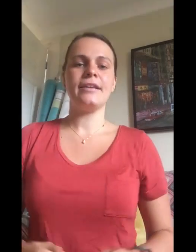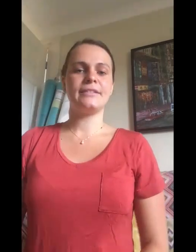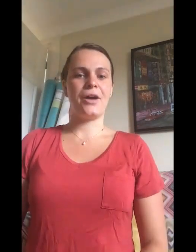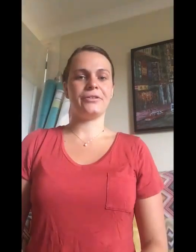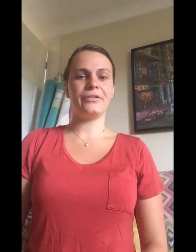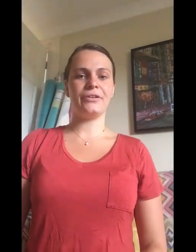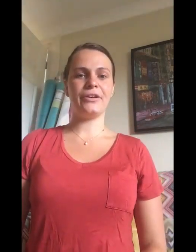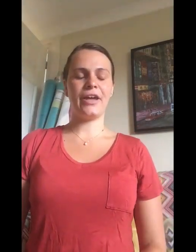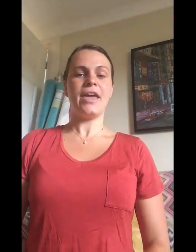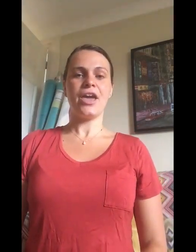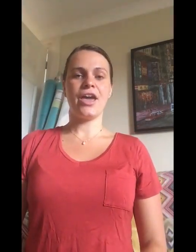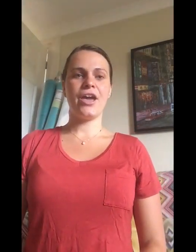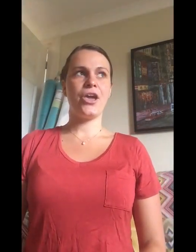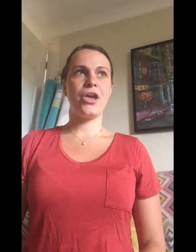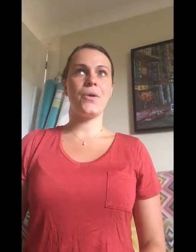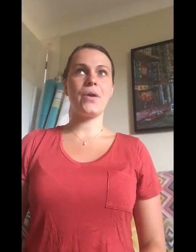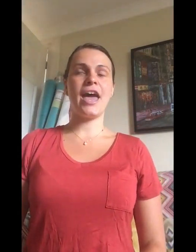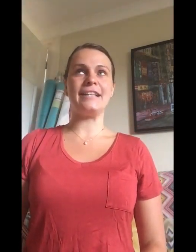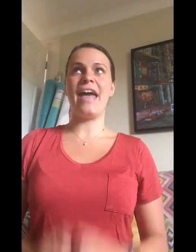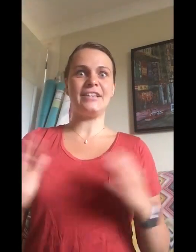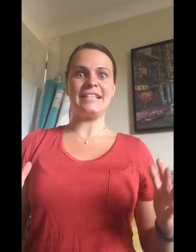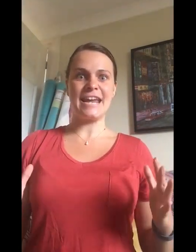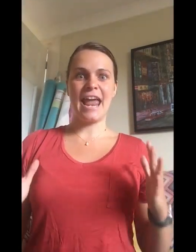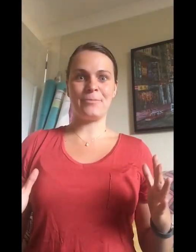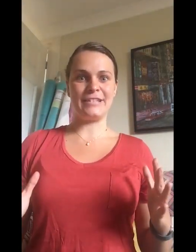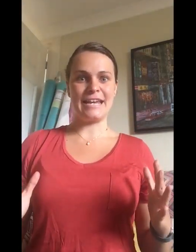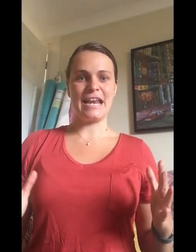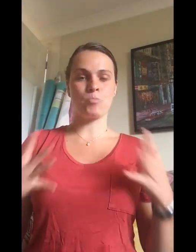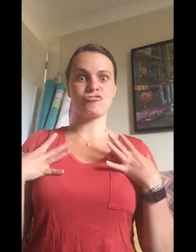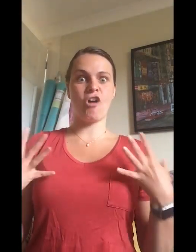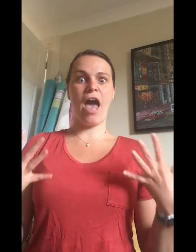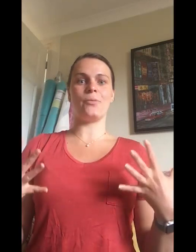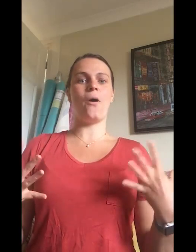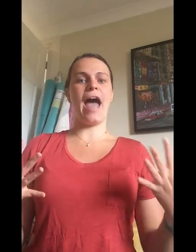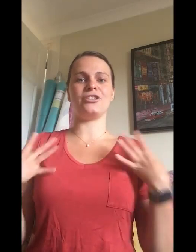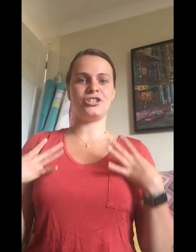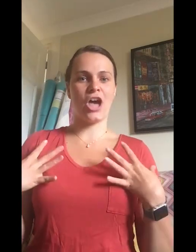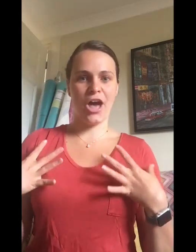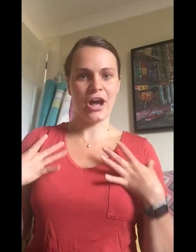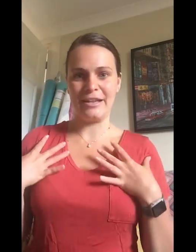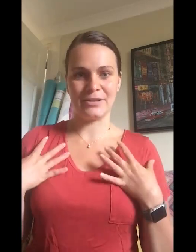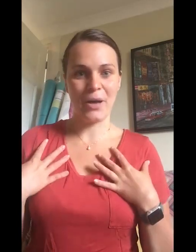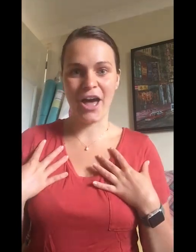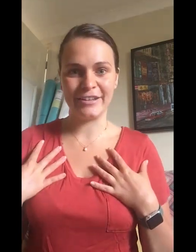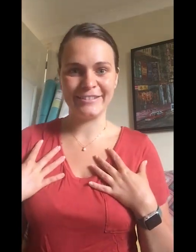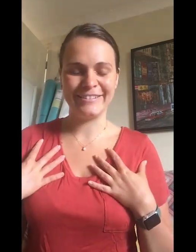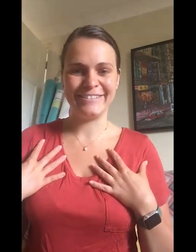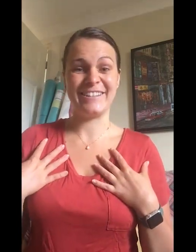So, who has ever seen anybody in a bright white shirt going to work? Because I